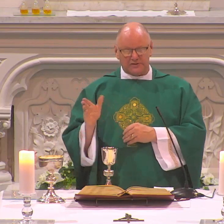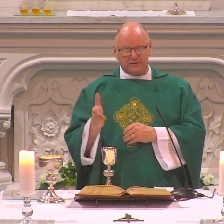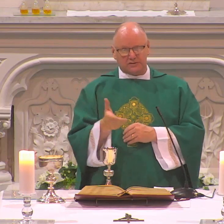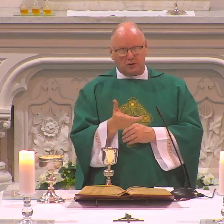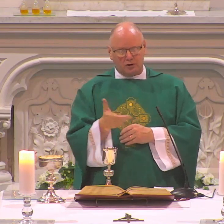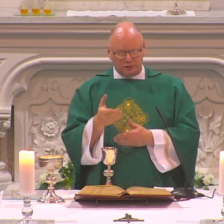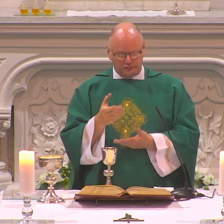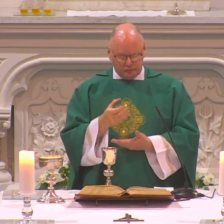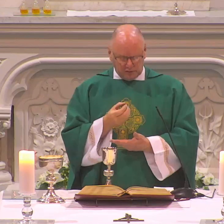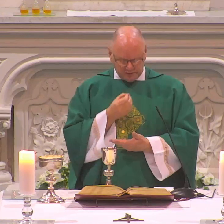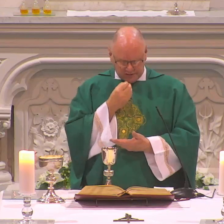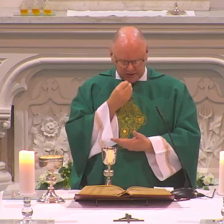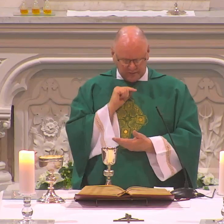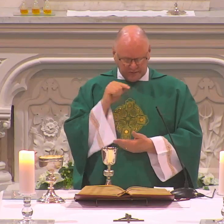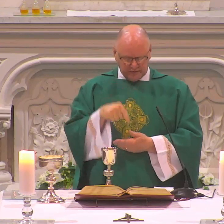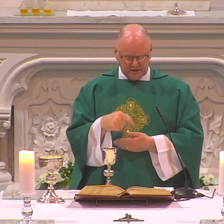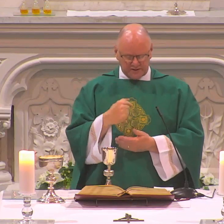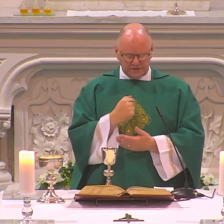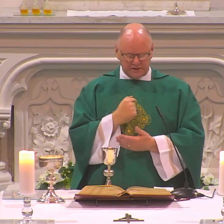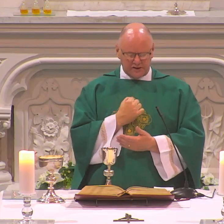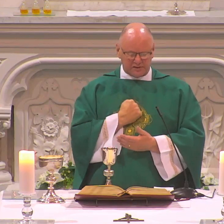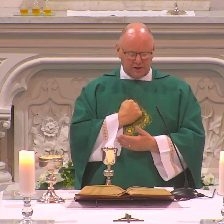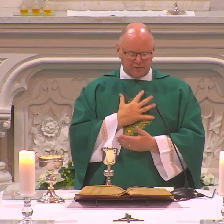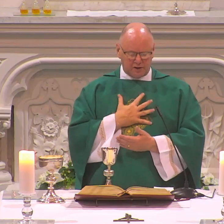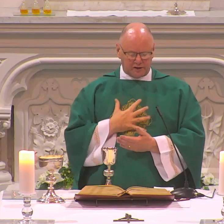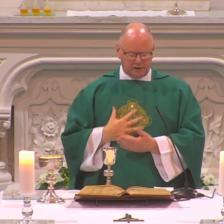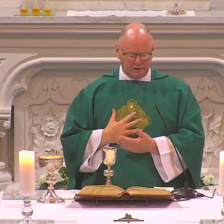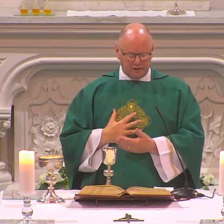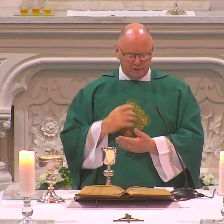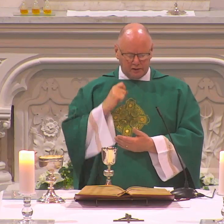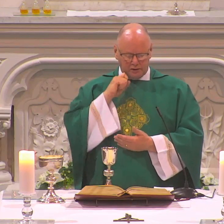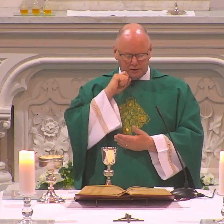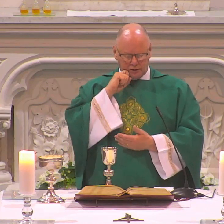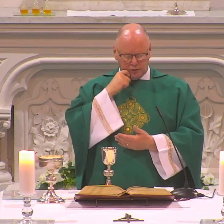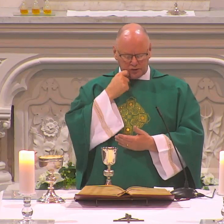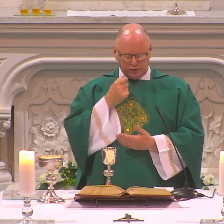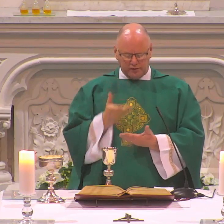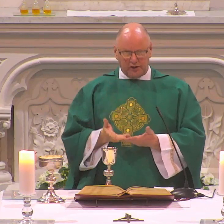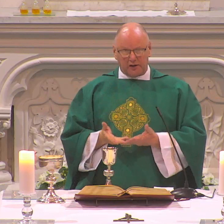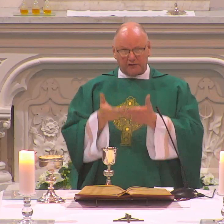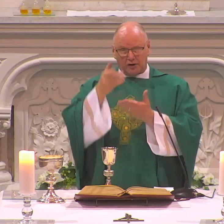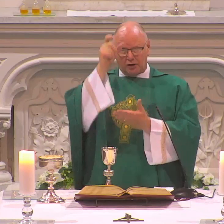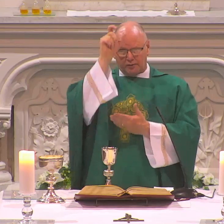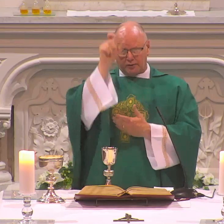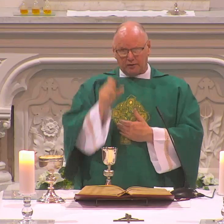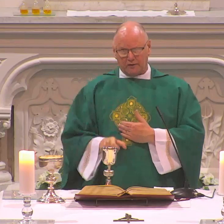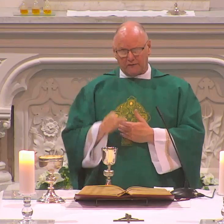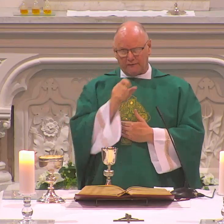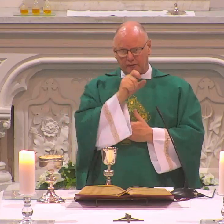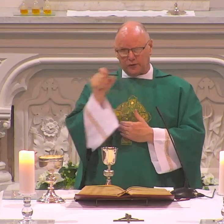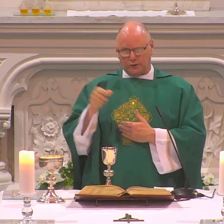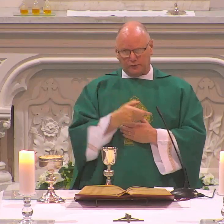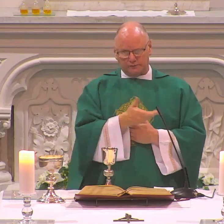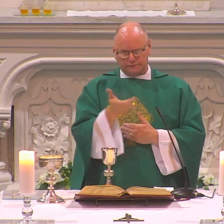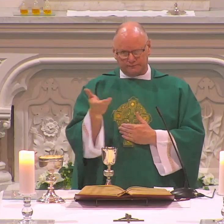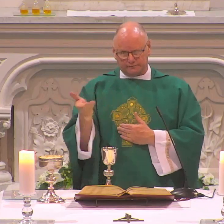this, all of you, and eat of it, for this is my body, which will be given up for